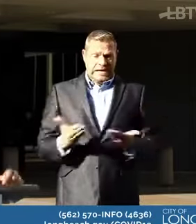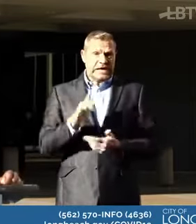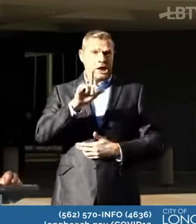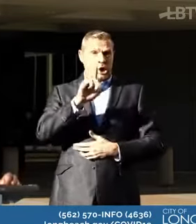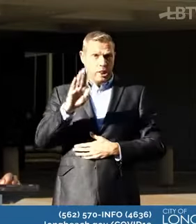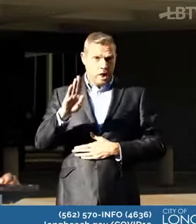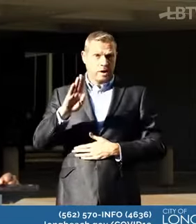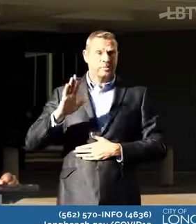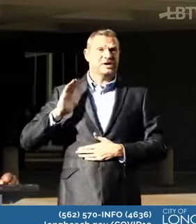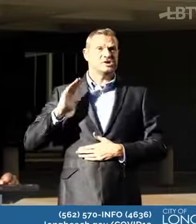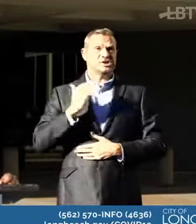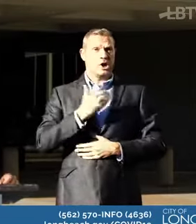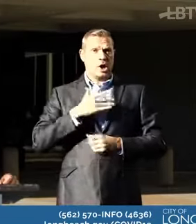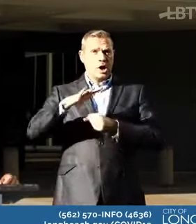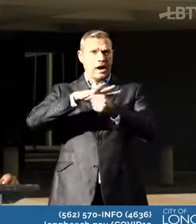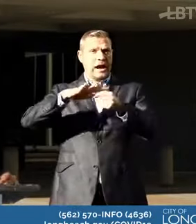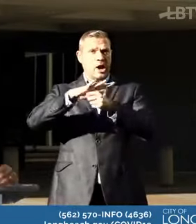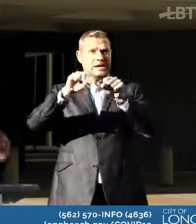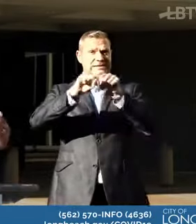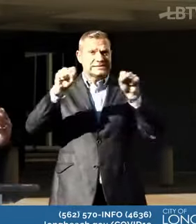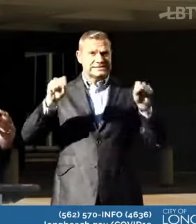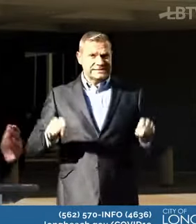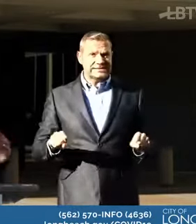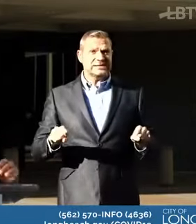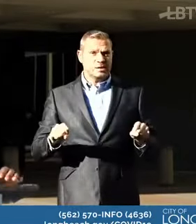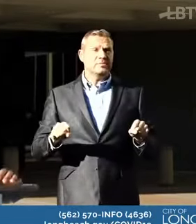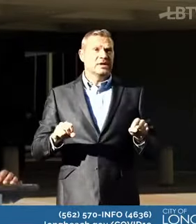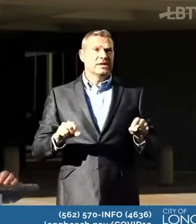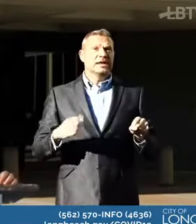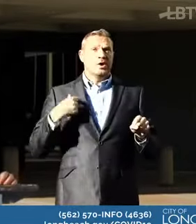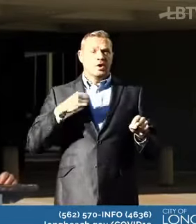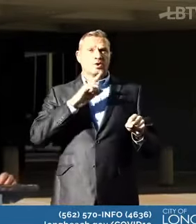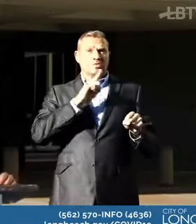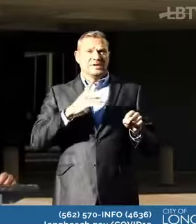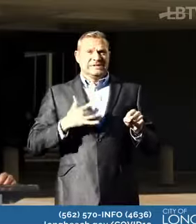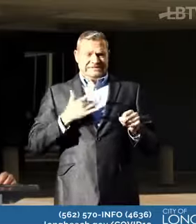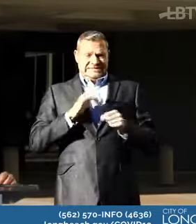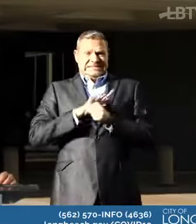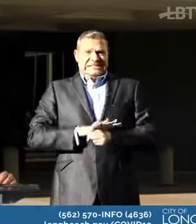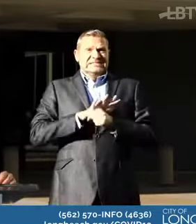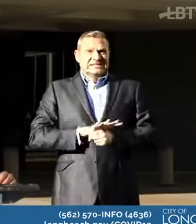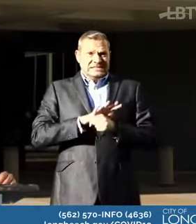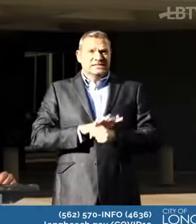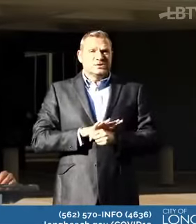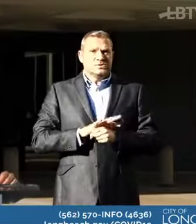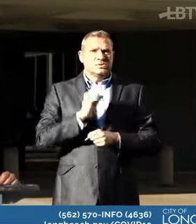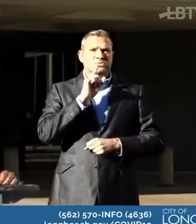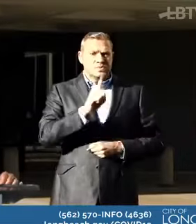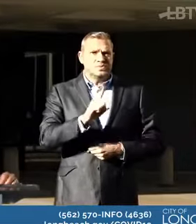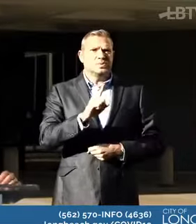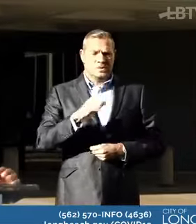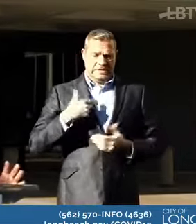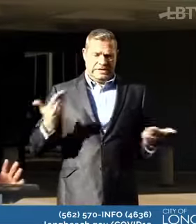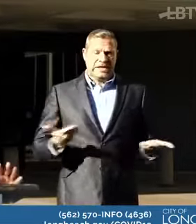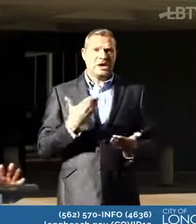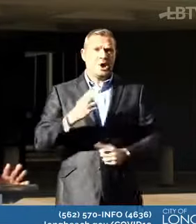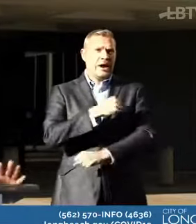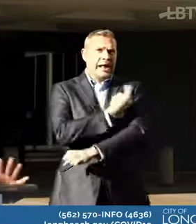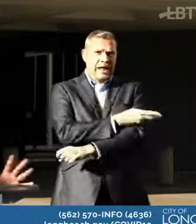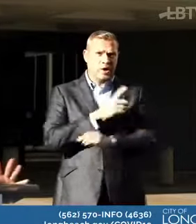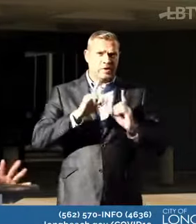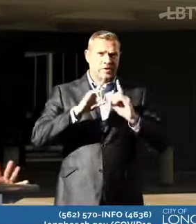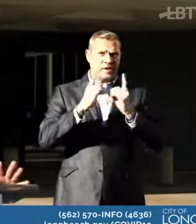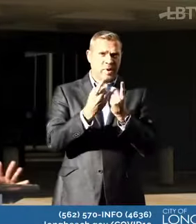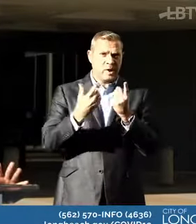hospital system, of course, is also strained. According to our health department, we have approximately